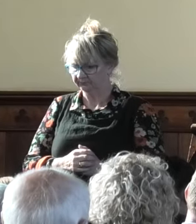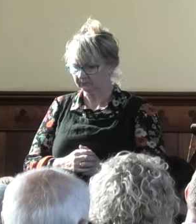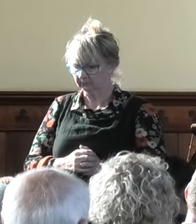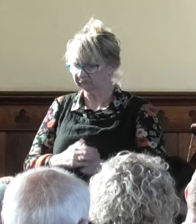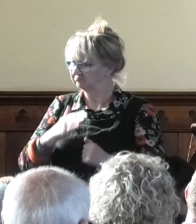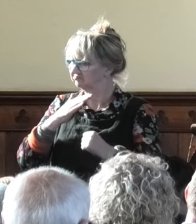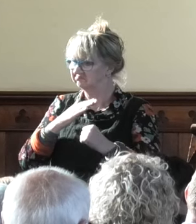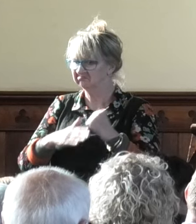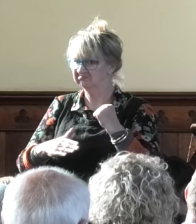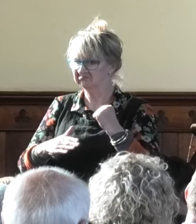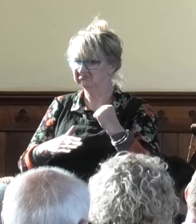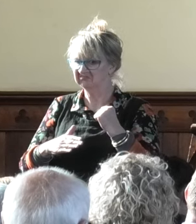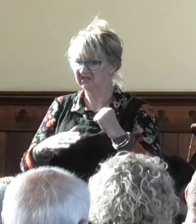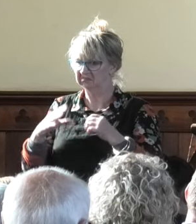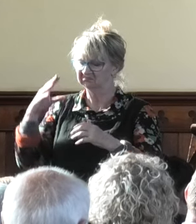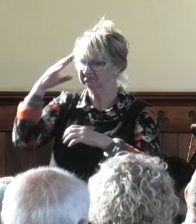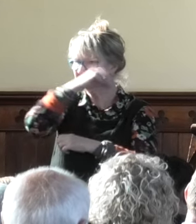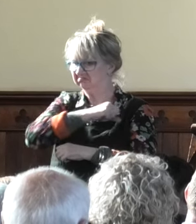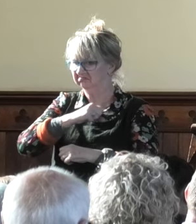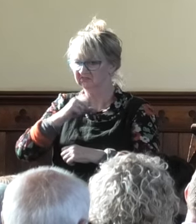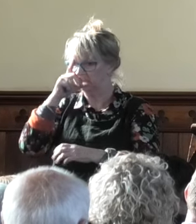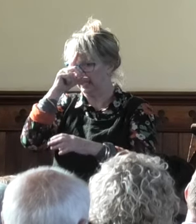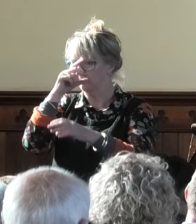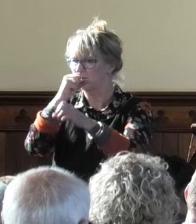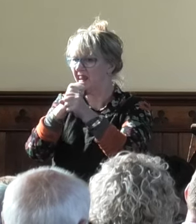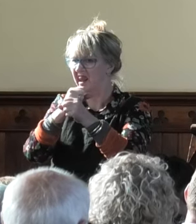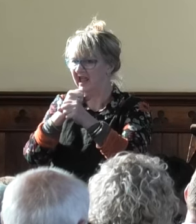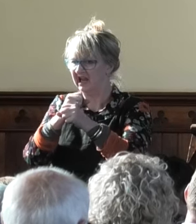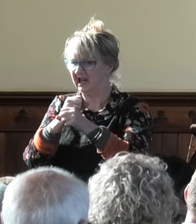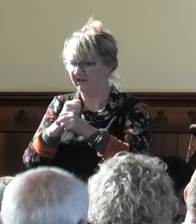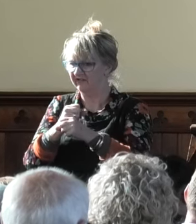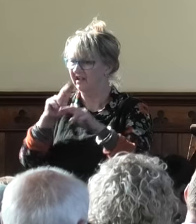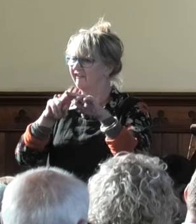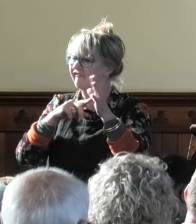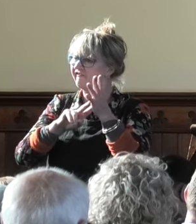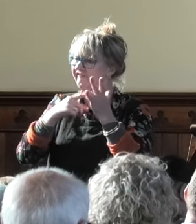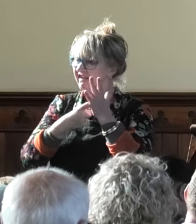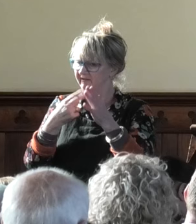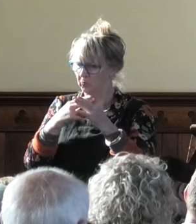she was never so presumptuous as to believe that she could earn favour with God, because none of us can.